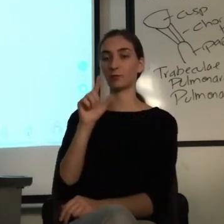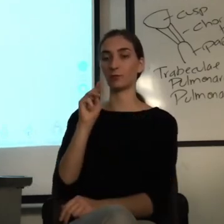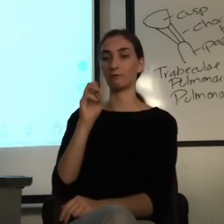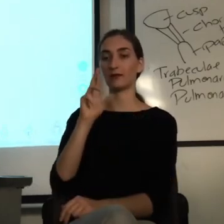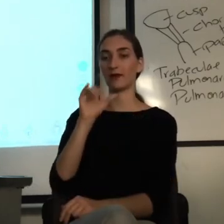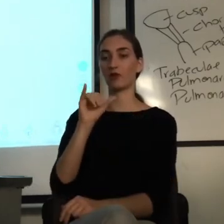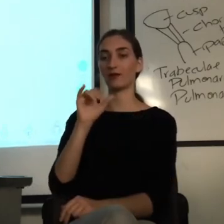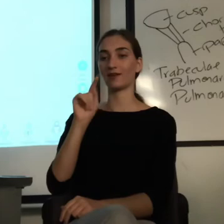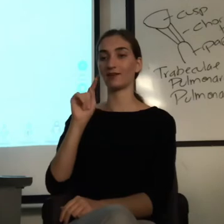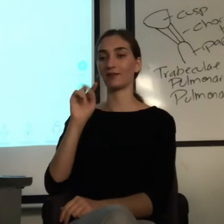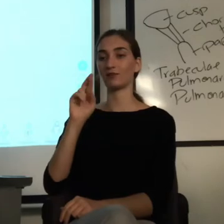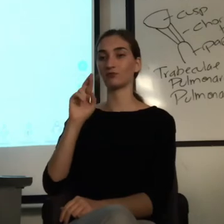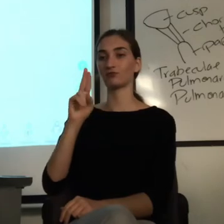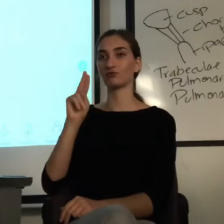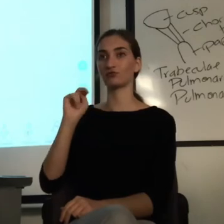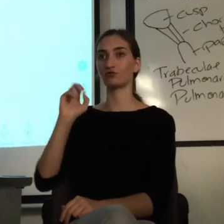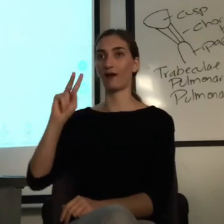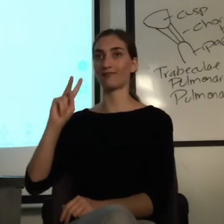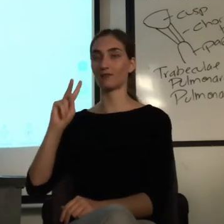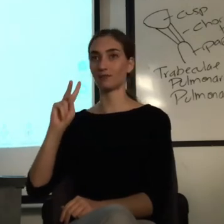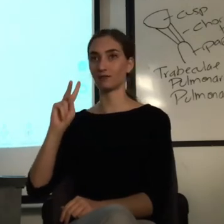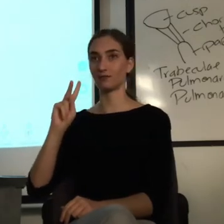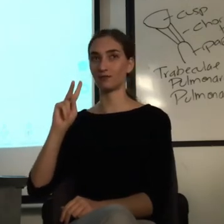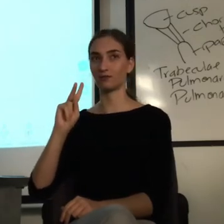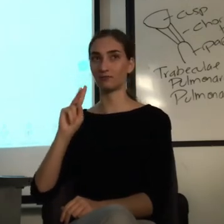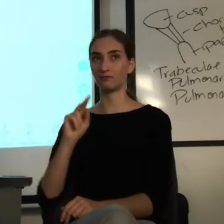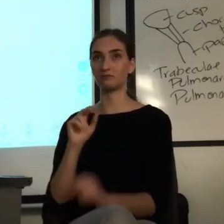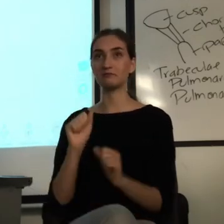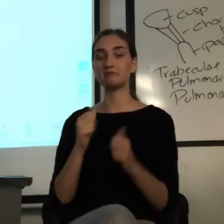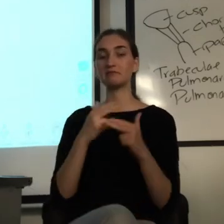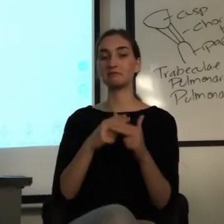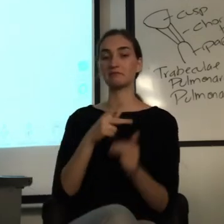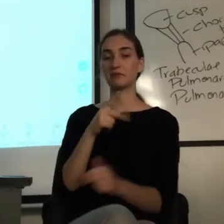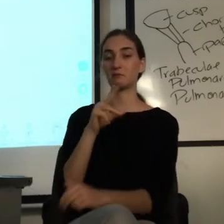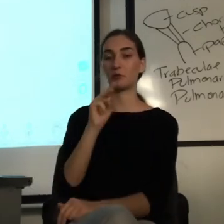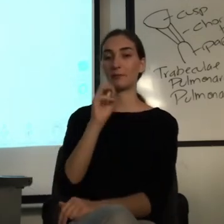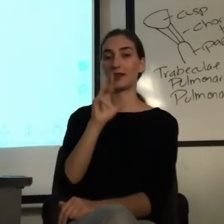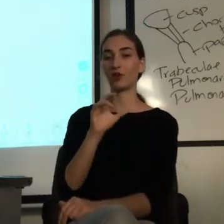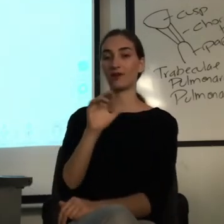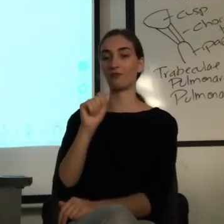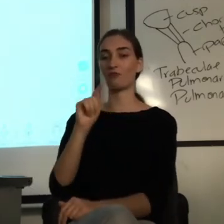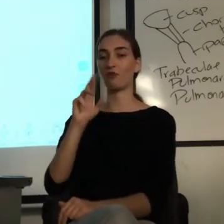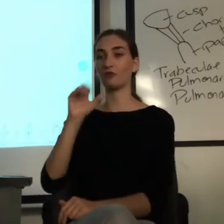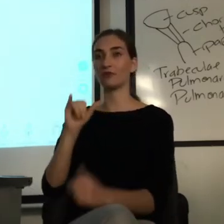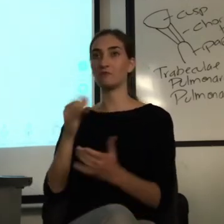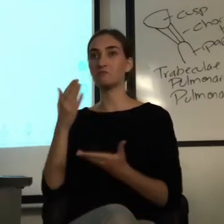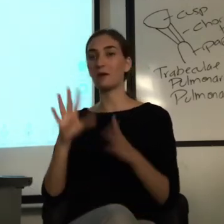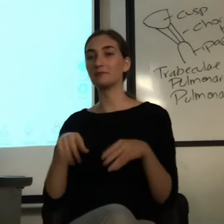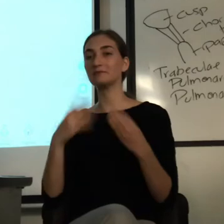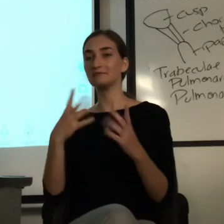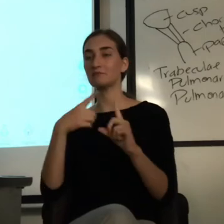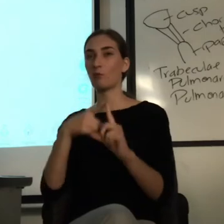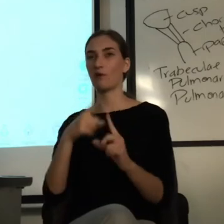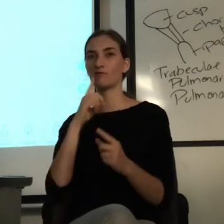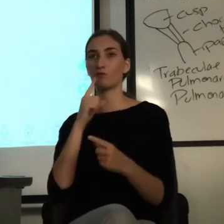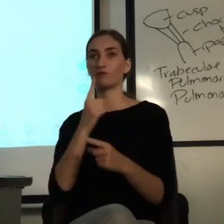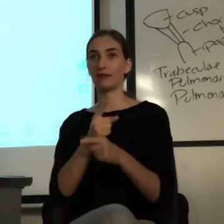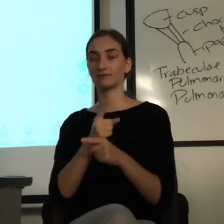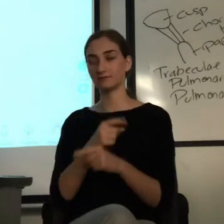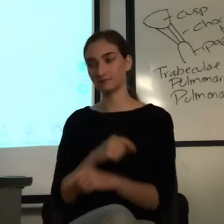Pulmonary trunk. Pulmonary trunk. You can call it pulmonary artery, you probably get that right. I want to look at the left